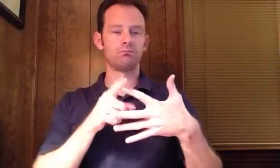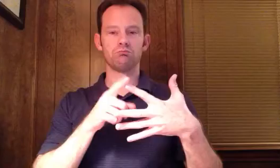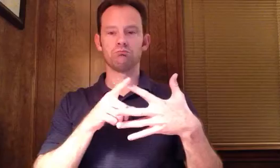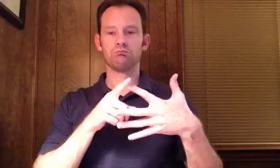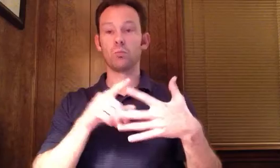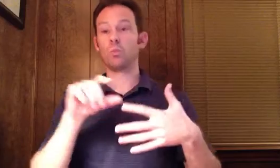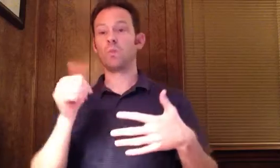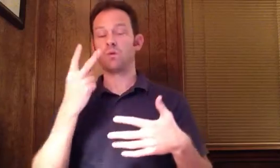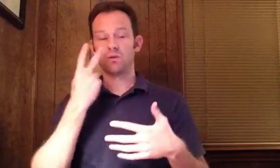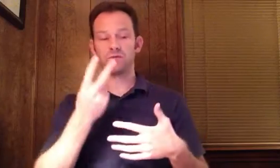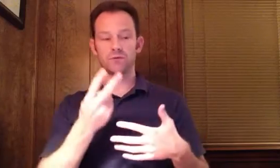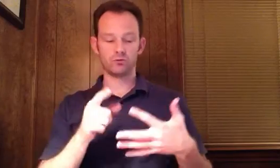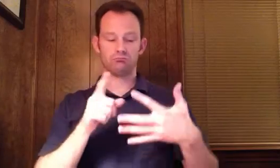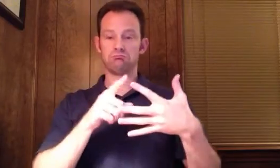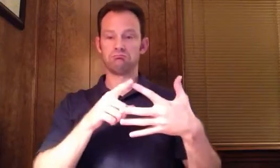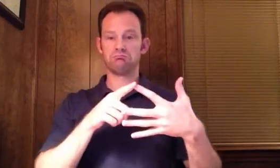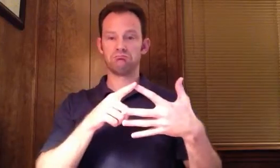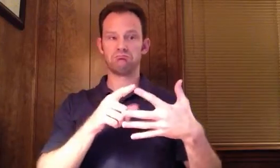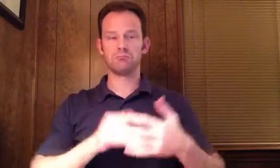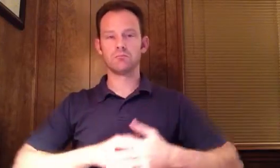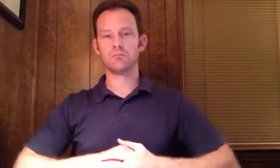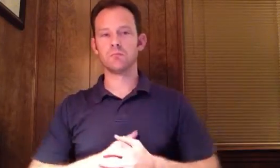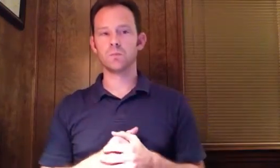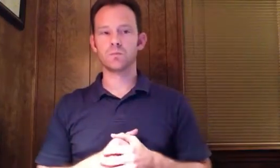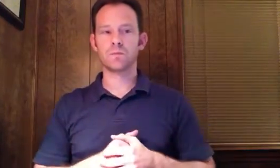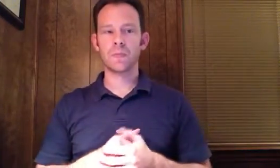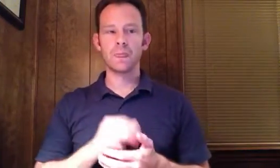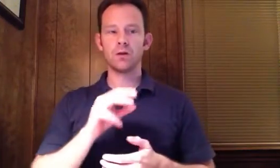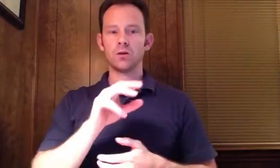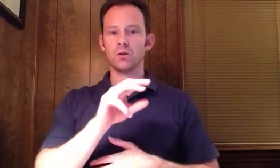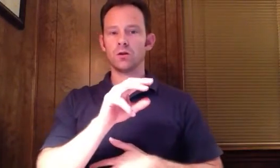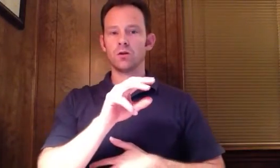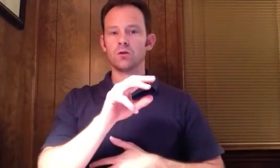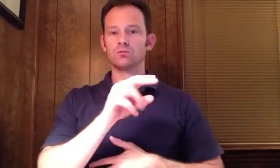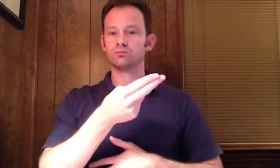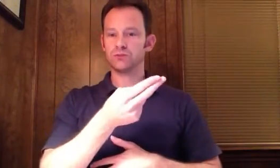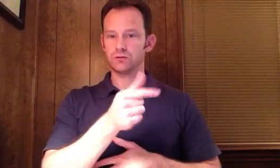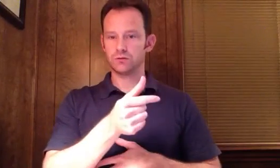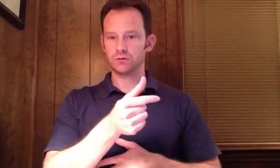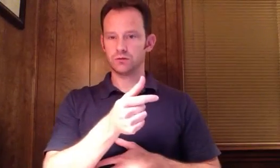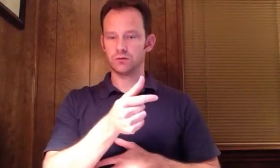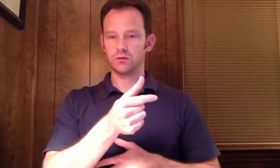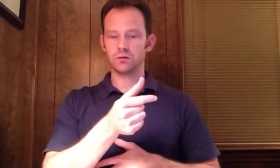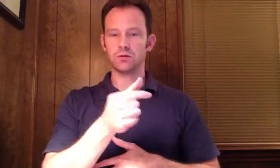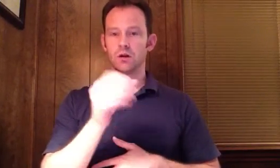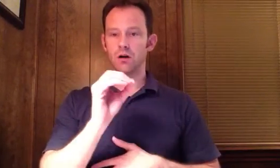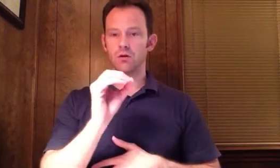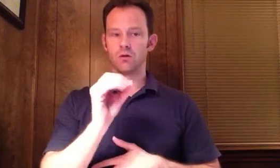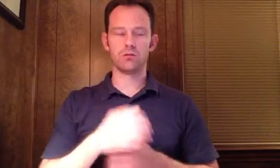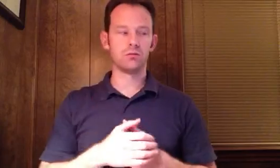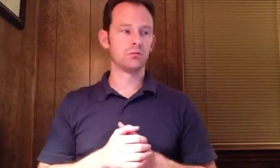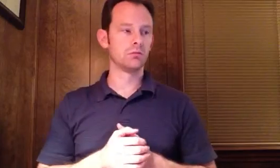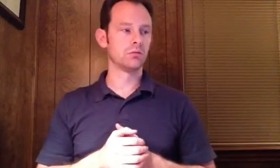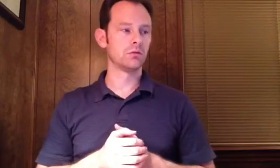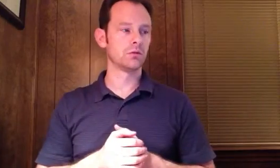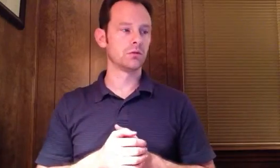Another view of a decomposition reaction. Here again is mercury oxide. It is a crystalline solid with a regular arrangement of atoms. When